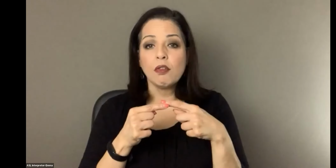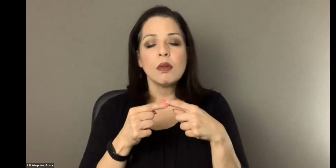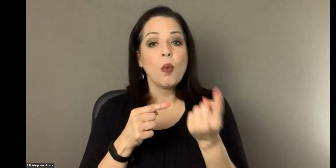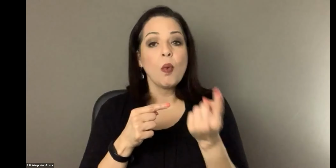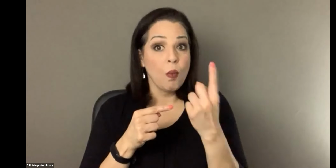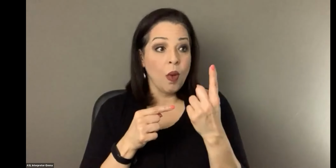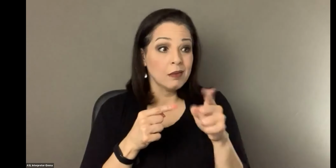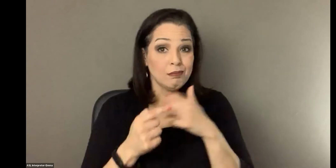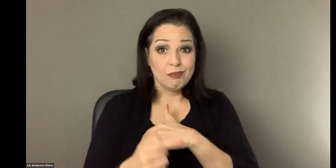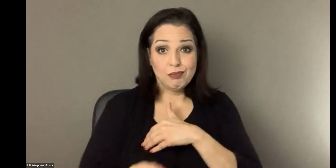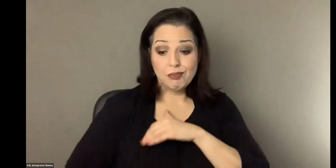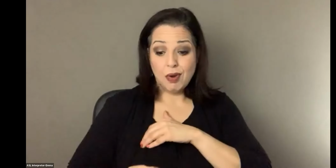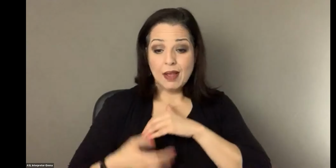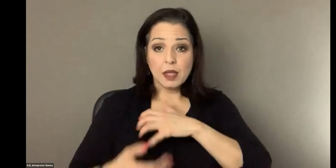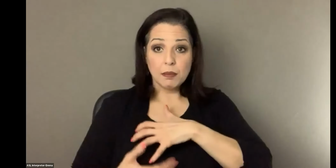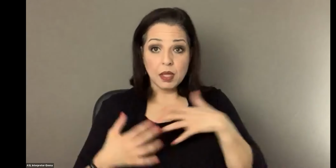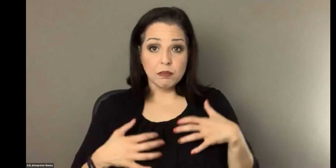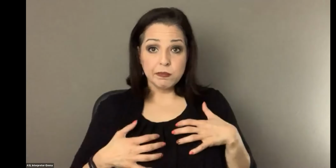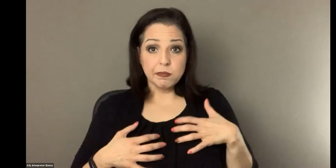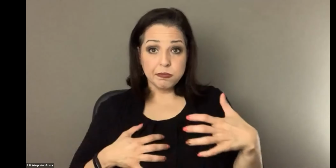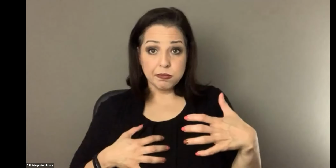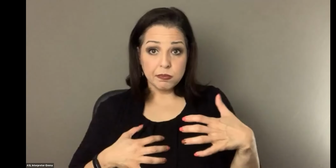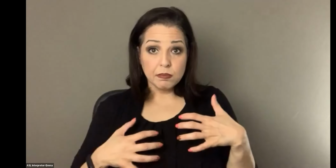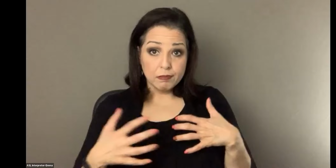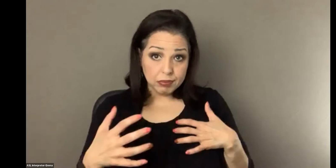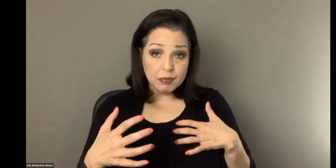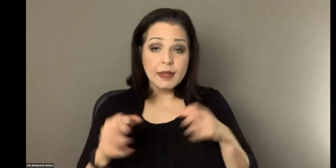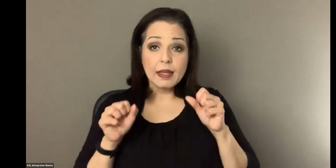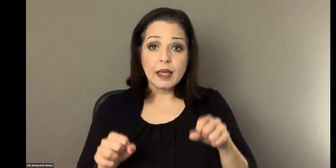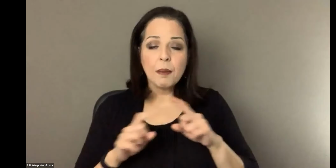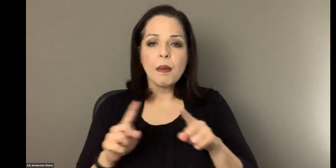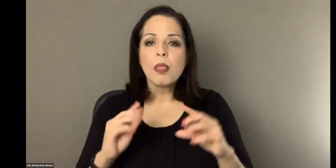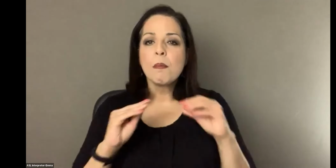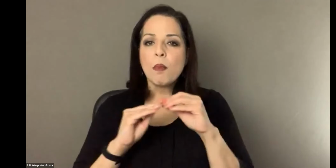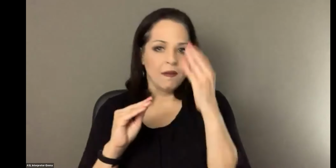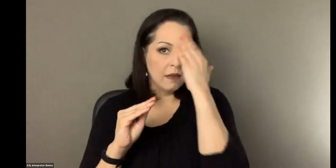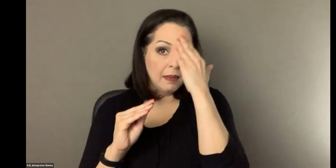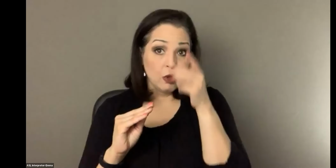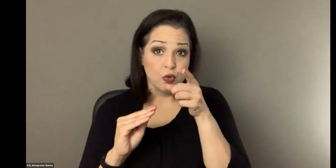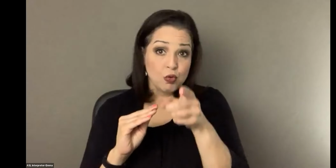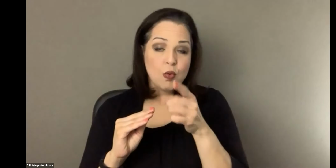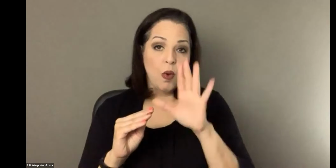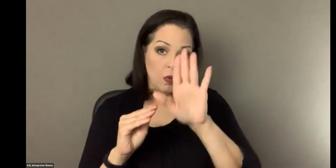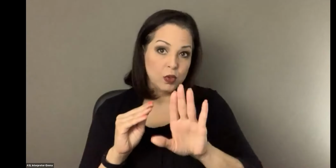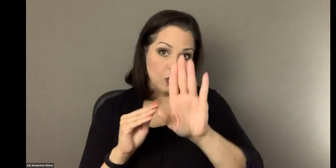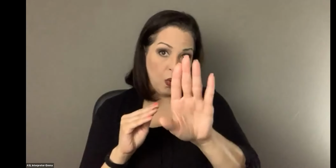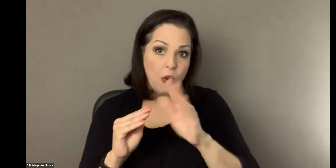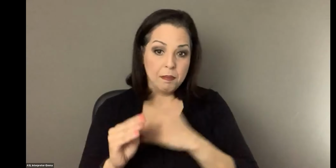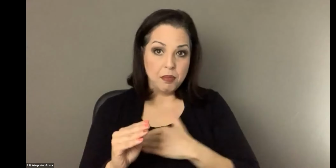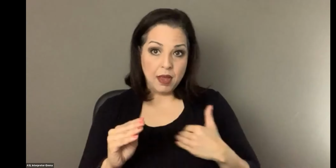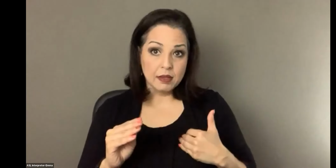breast can be larger than the other, but the more familiar you are with your breasts,